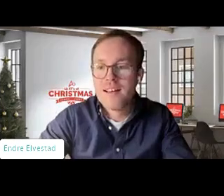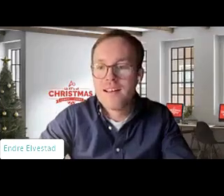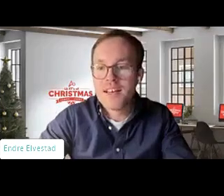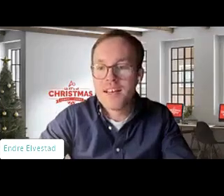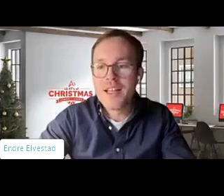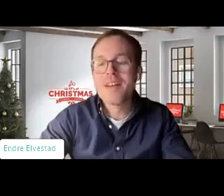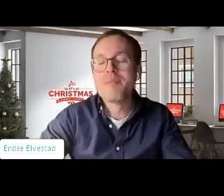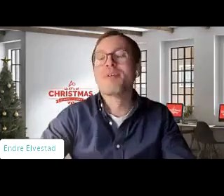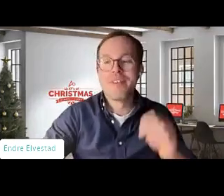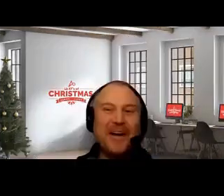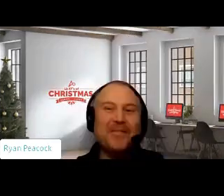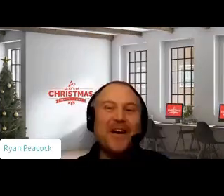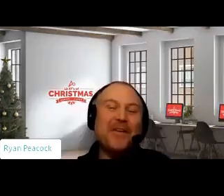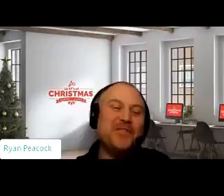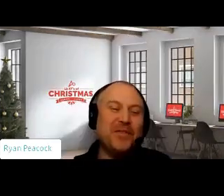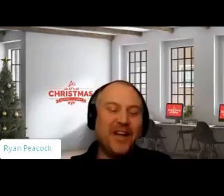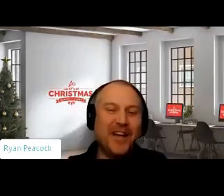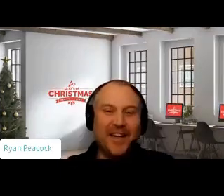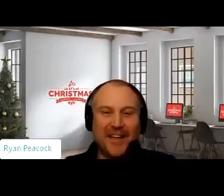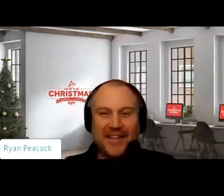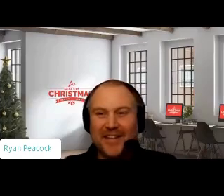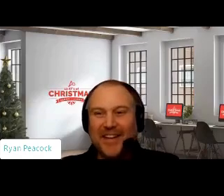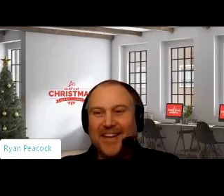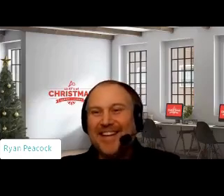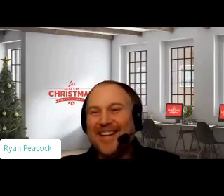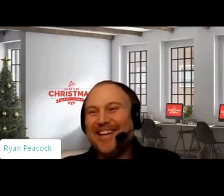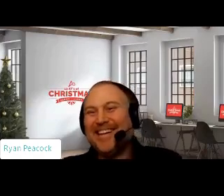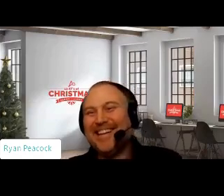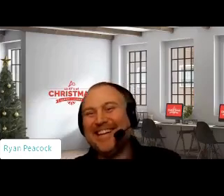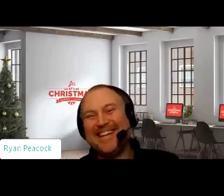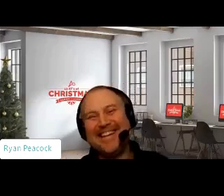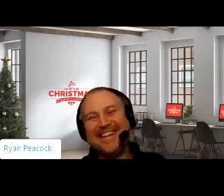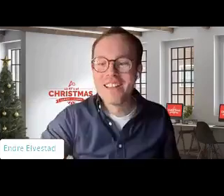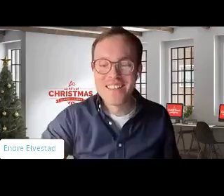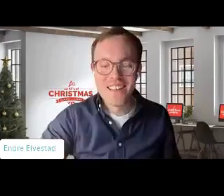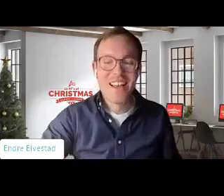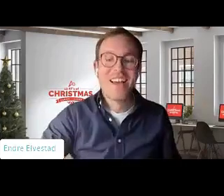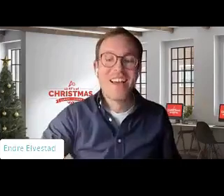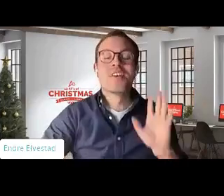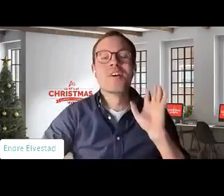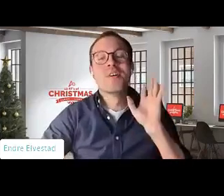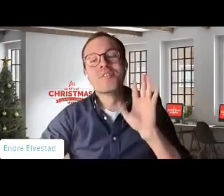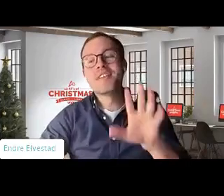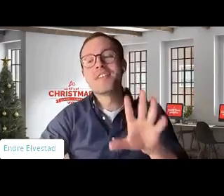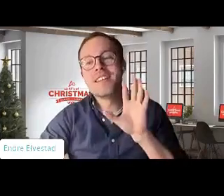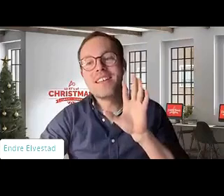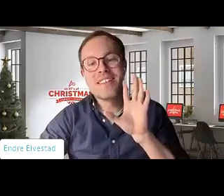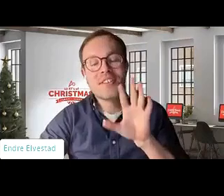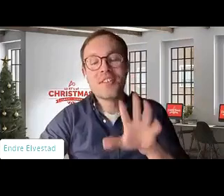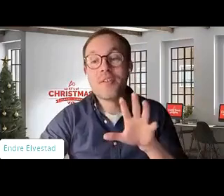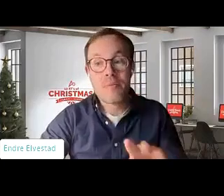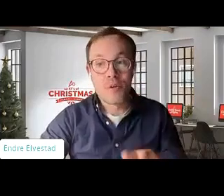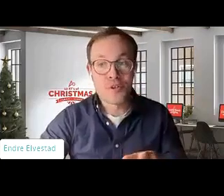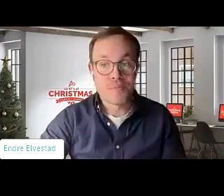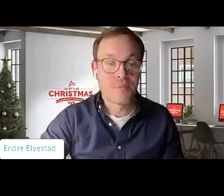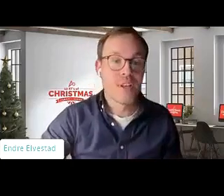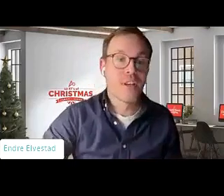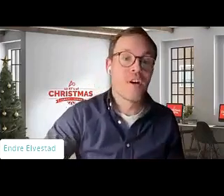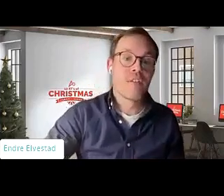Tiny bit? Perfect. A little bit. I'm still learning. So brilliant. So this is the web version of this